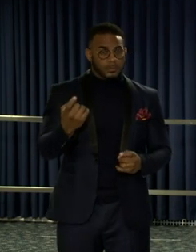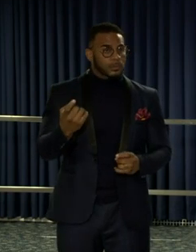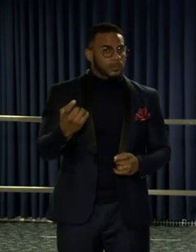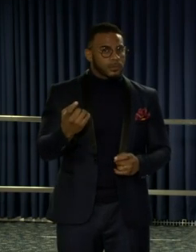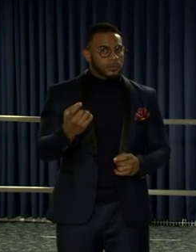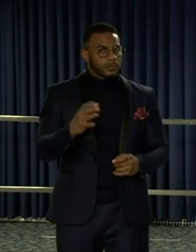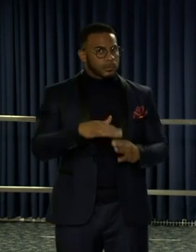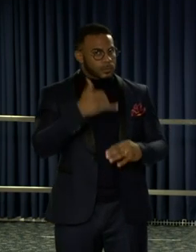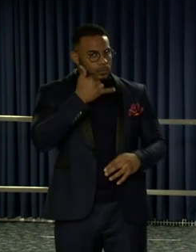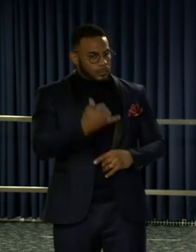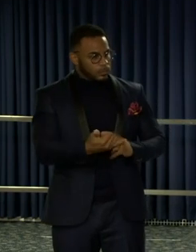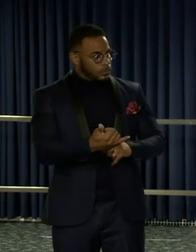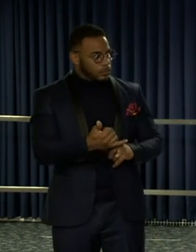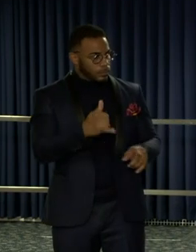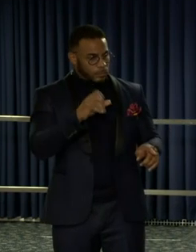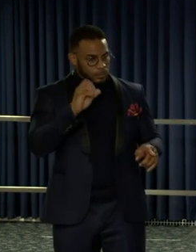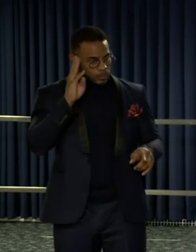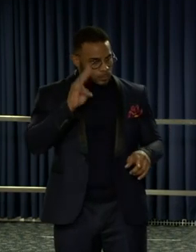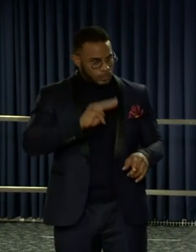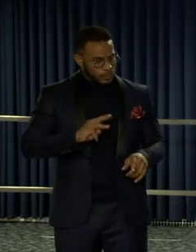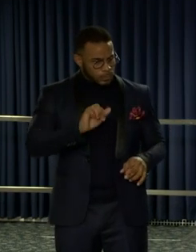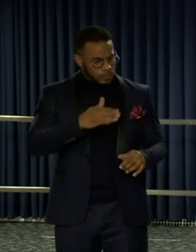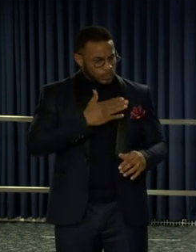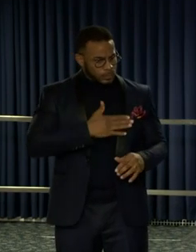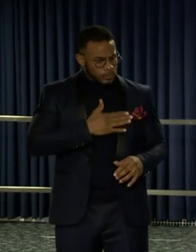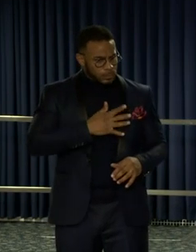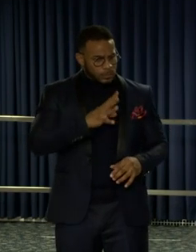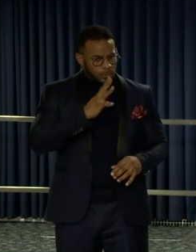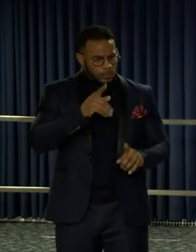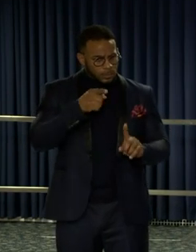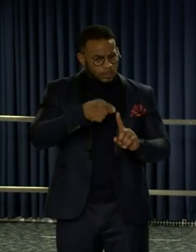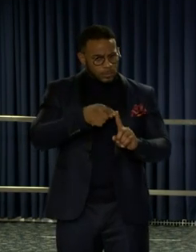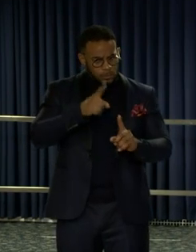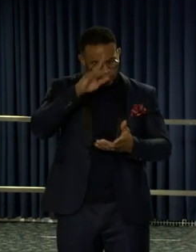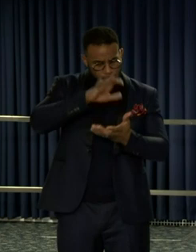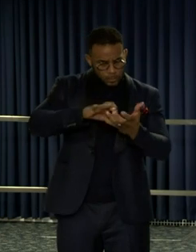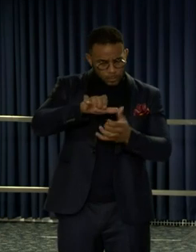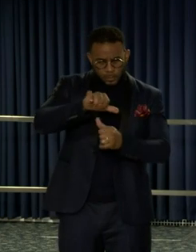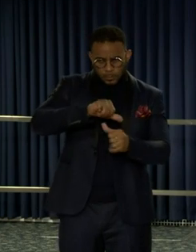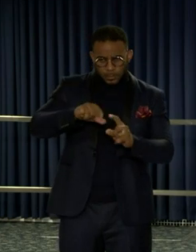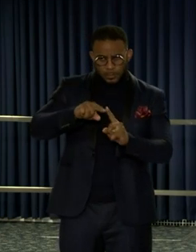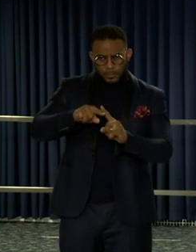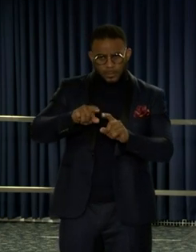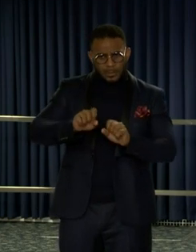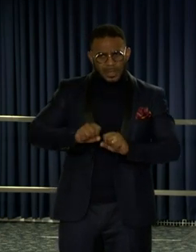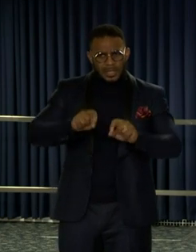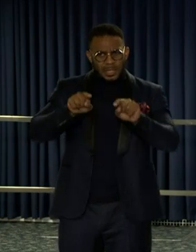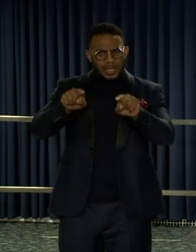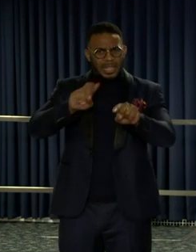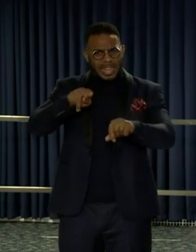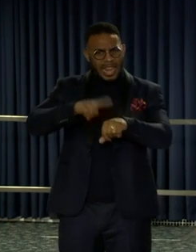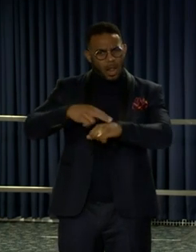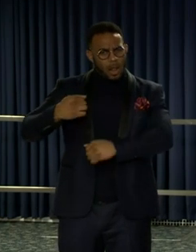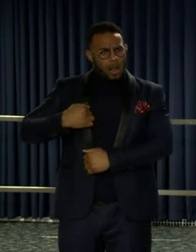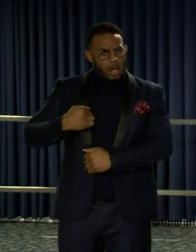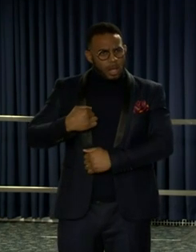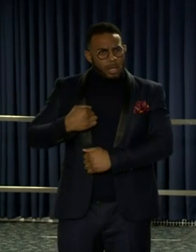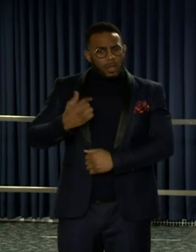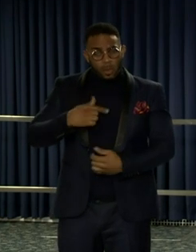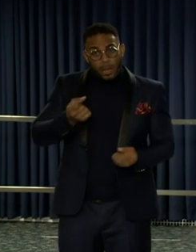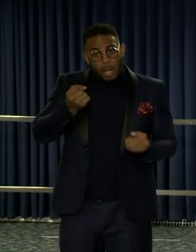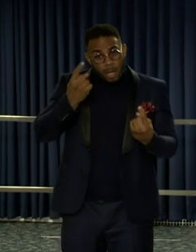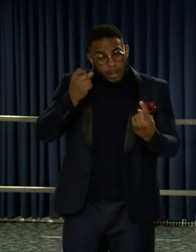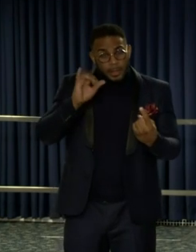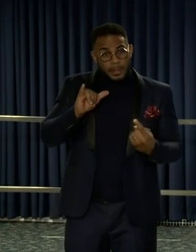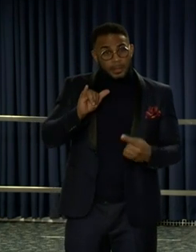Yeah, hi, Mayor and Chief Conti. Could you please speak to the confusion surrounding the deployment of the National Guard? We understand